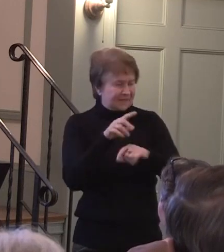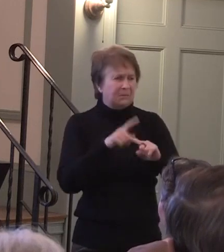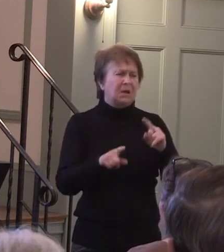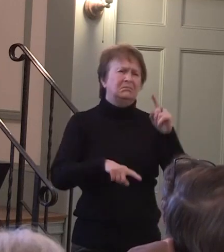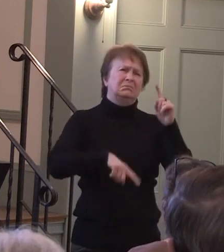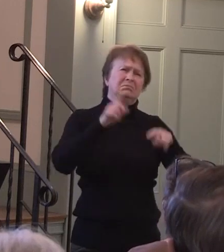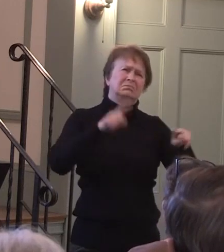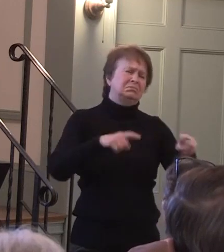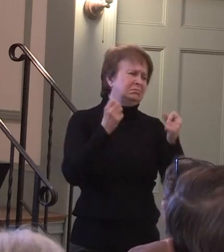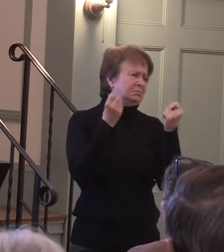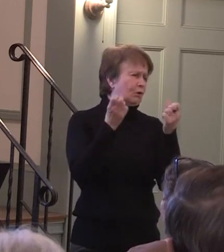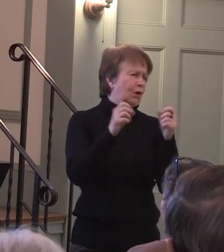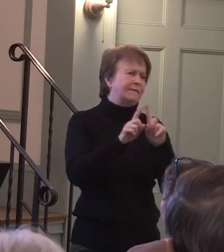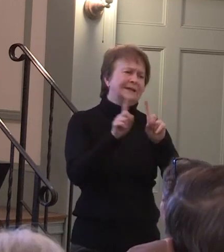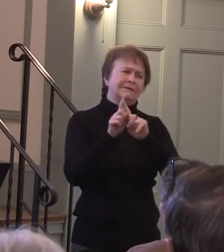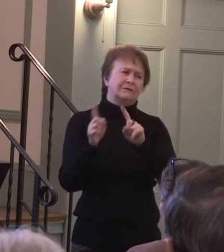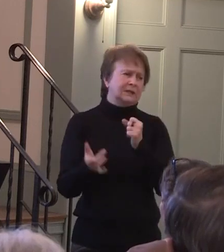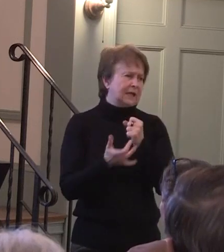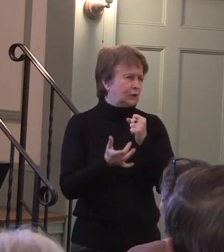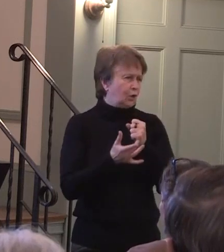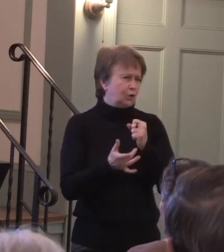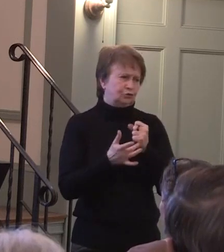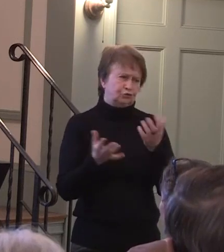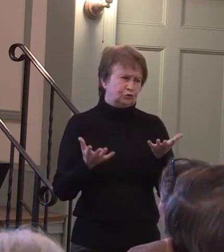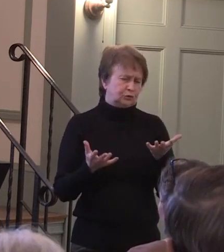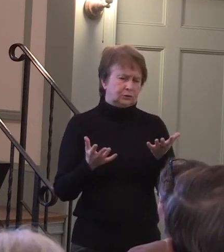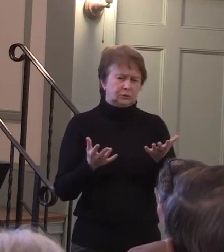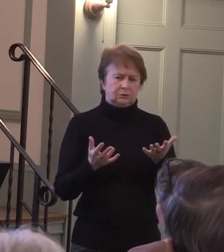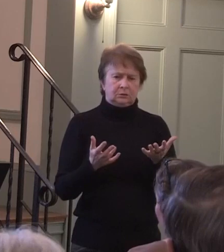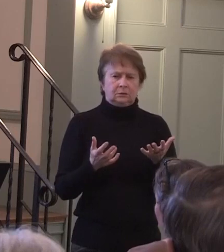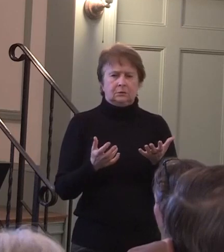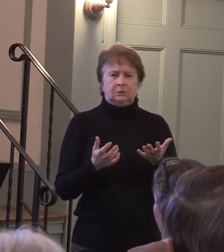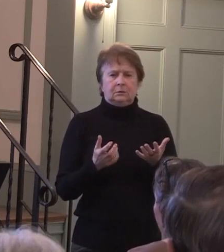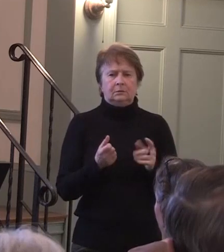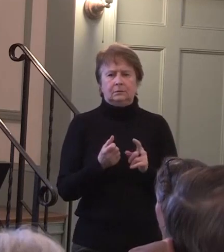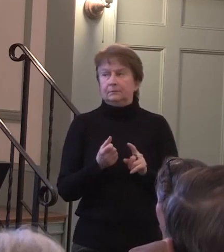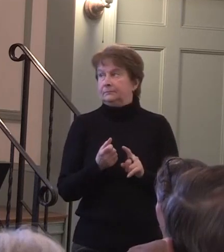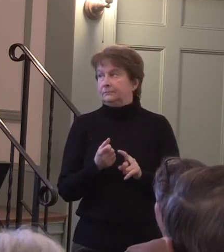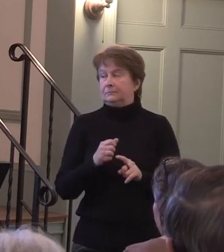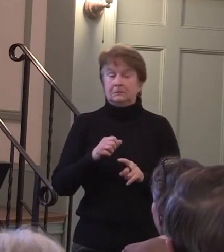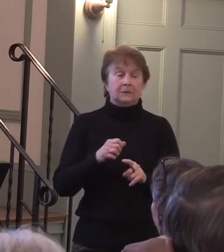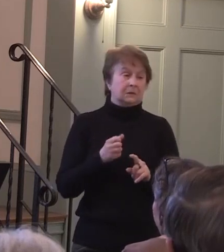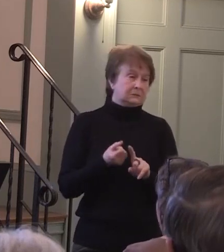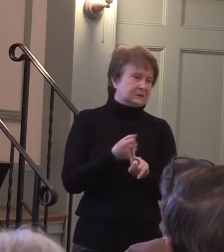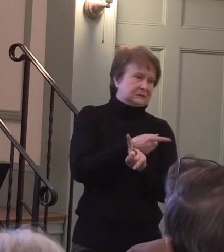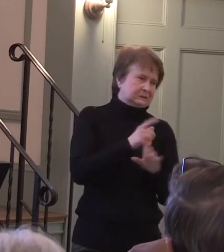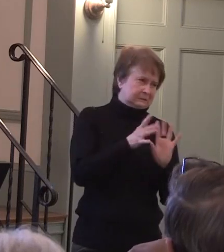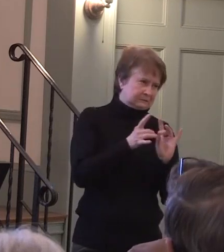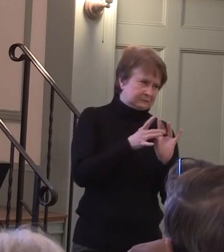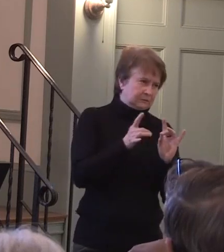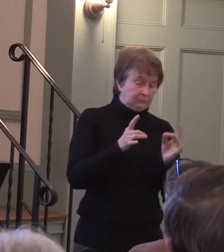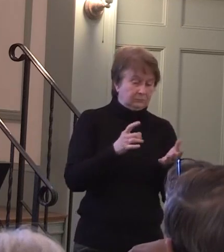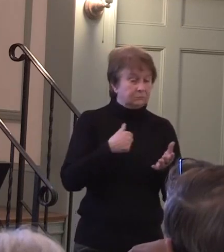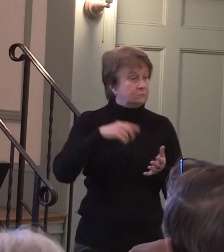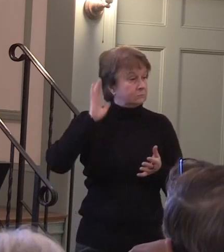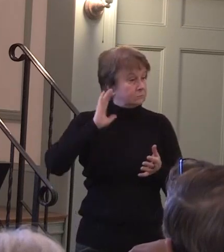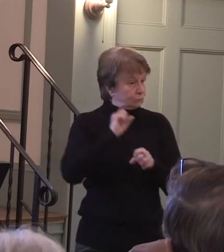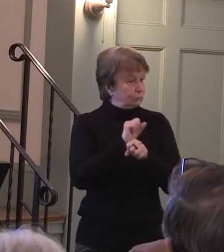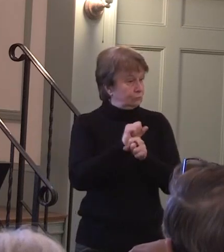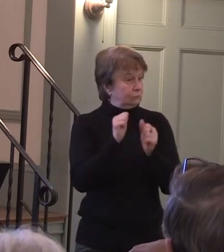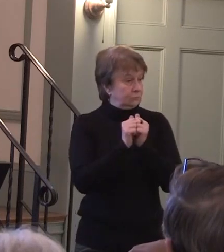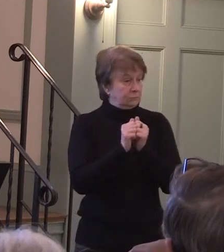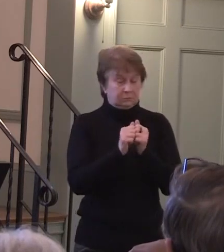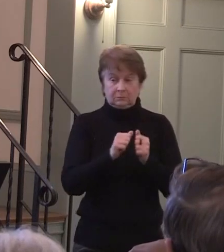different technology out there. I mean, a side story that kind of answers that. I used to work with a